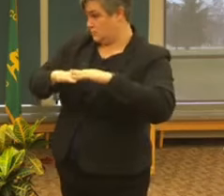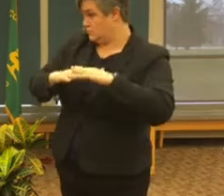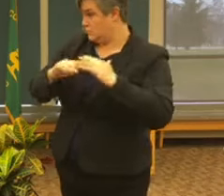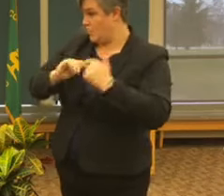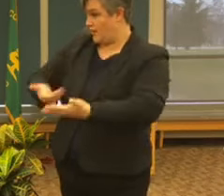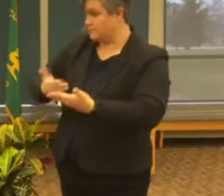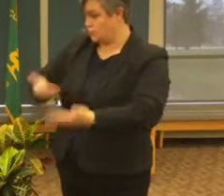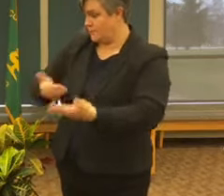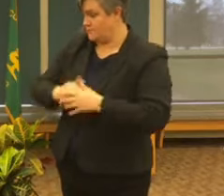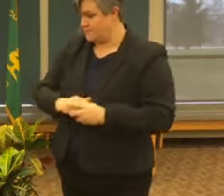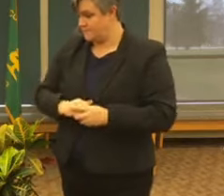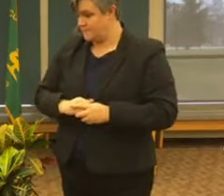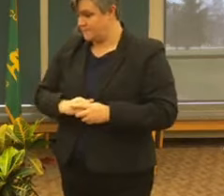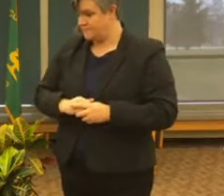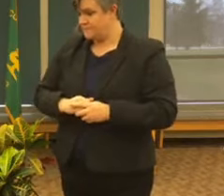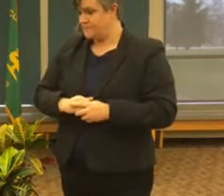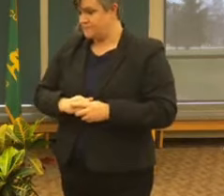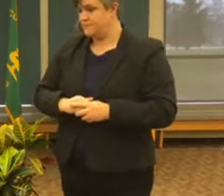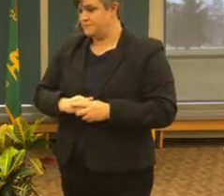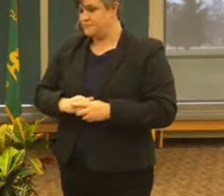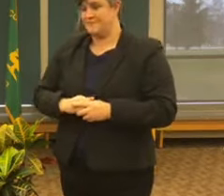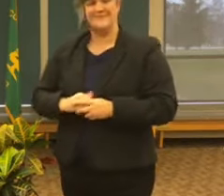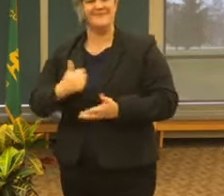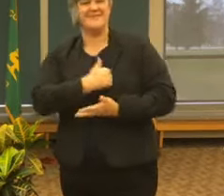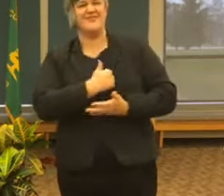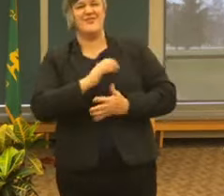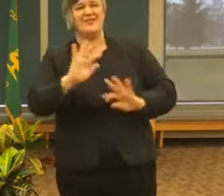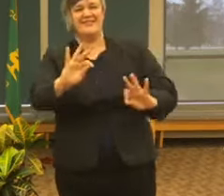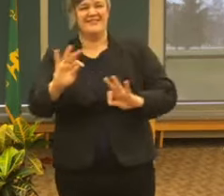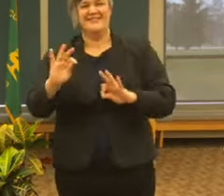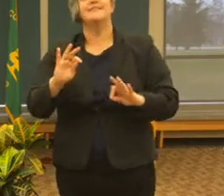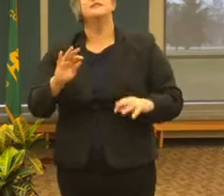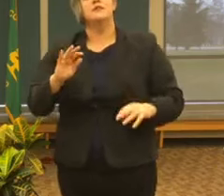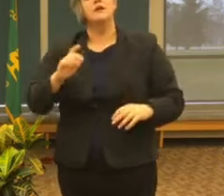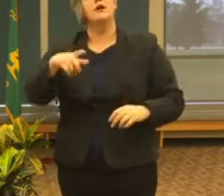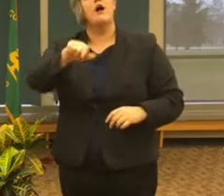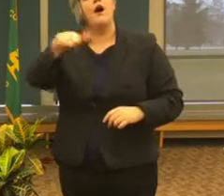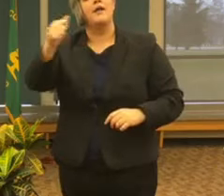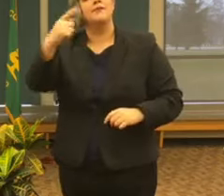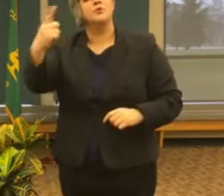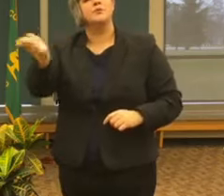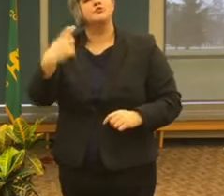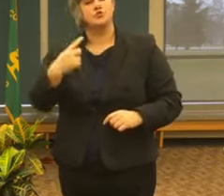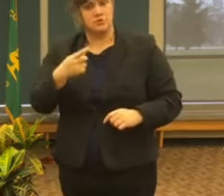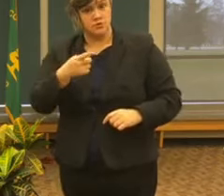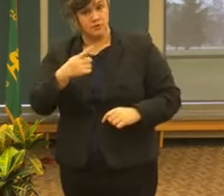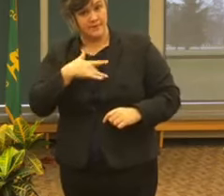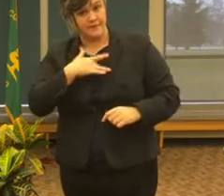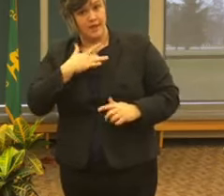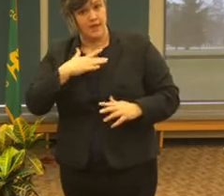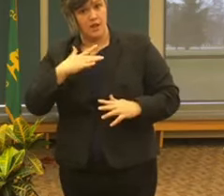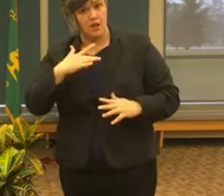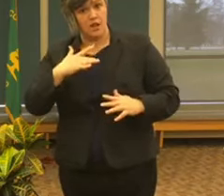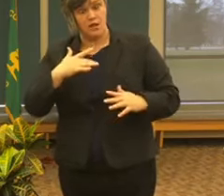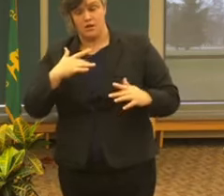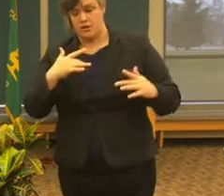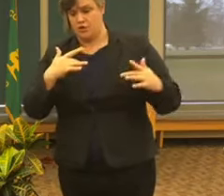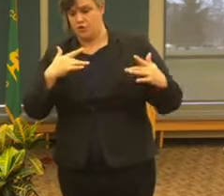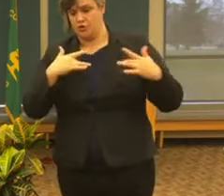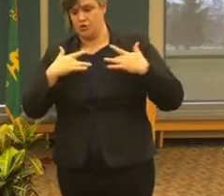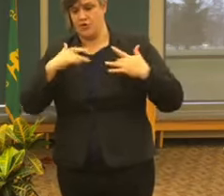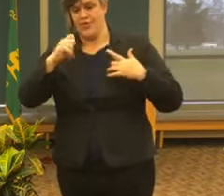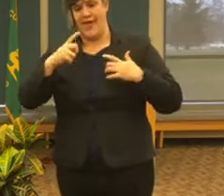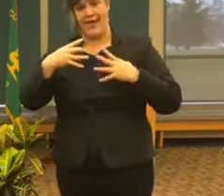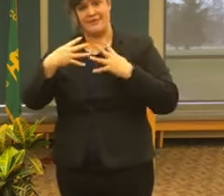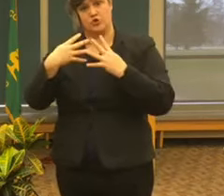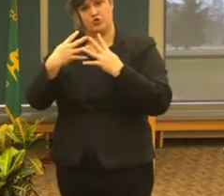Go ahead, Lauren. Oh, sorry. Okay, I'm sorry. One other question. Are you concerned at all that these screening